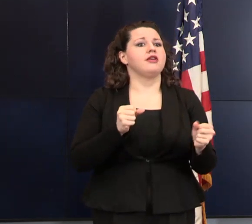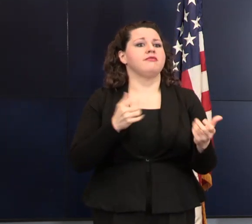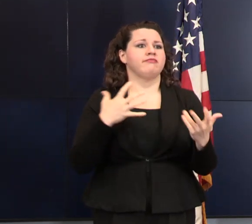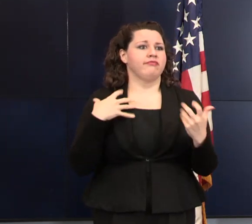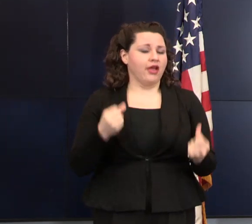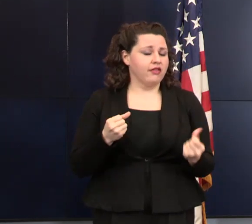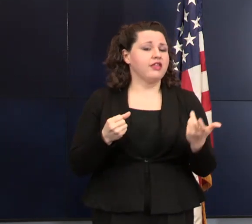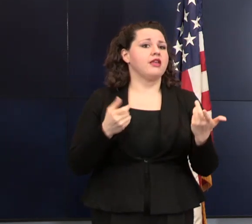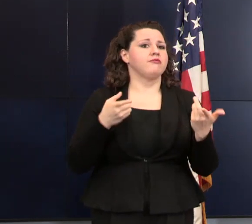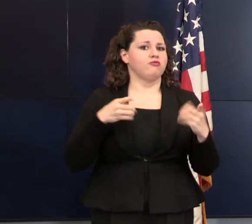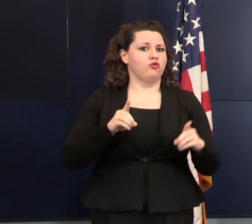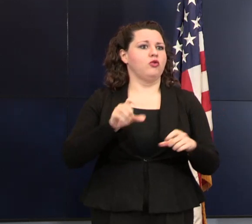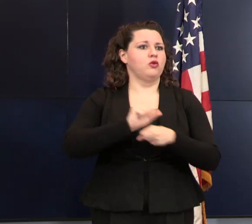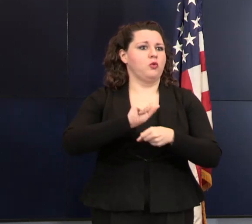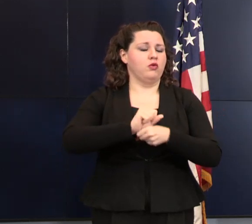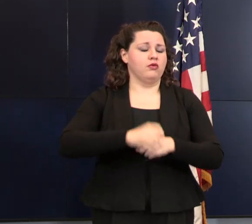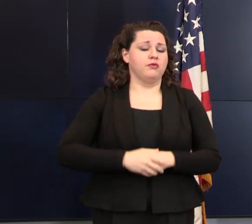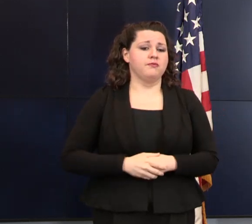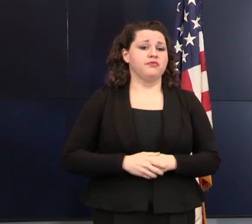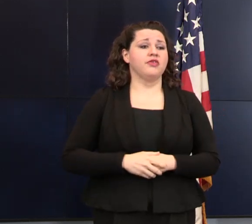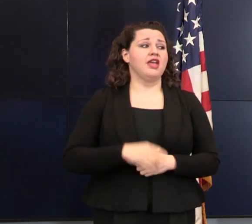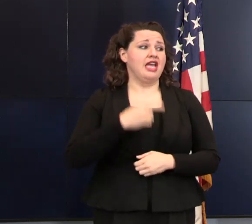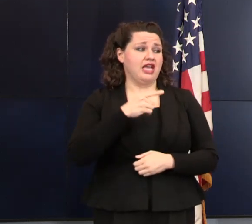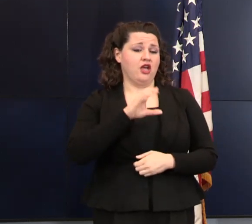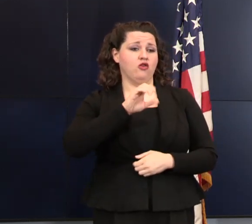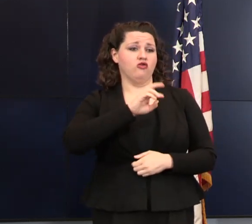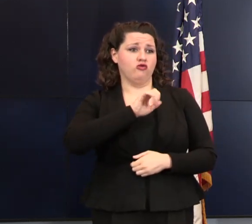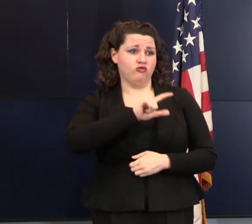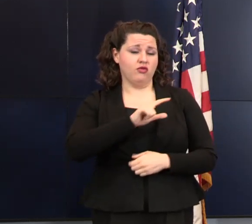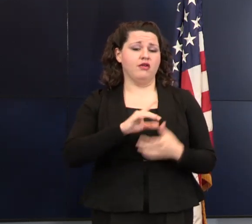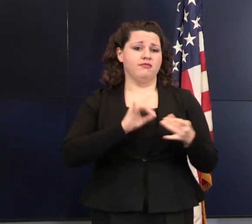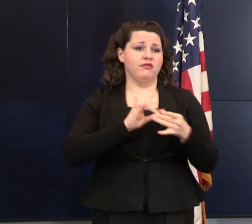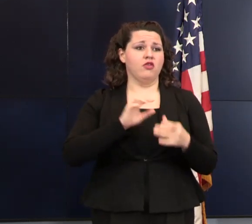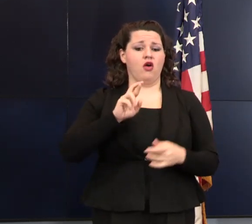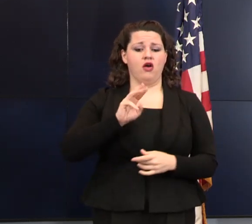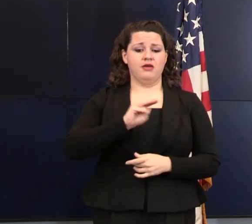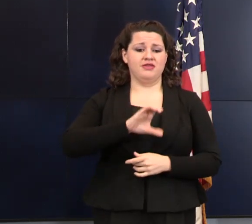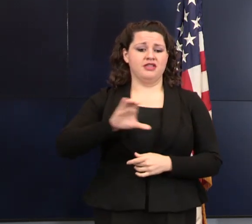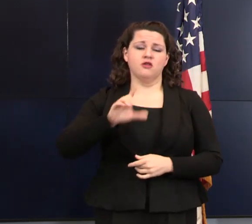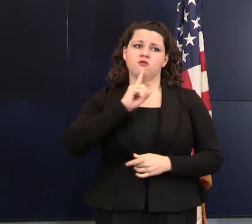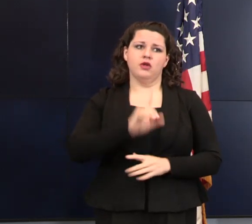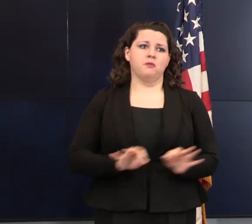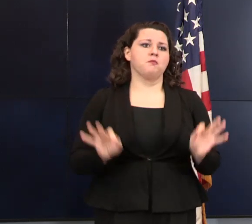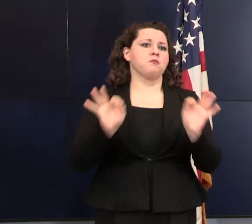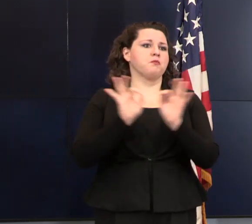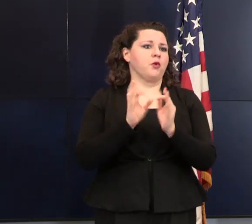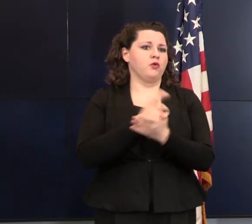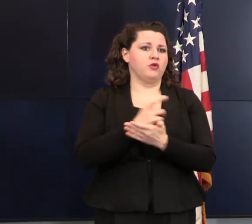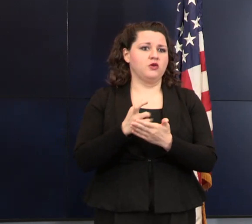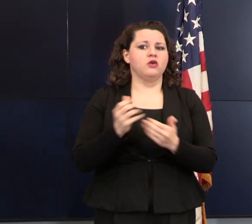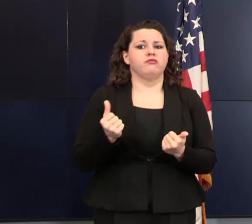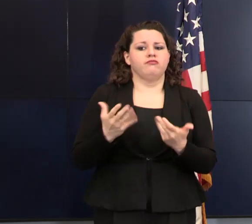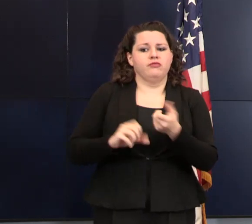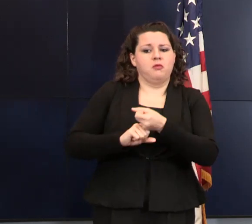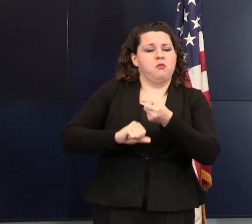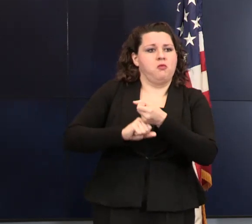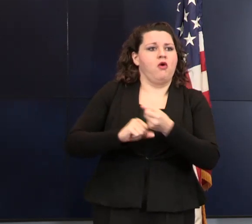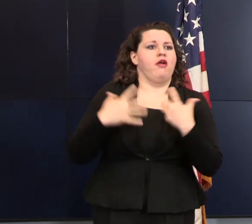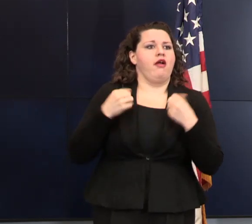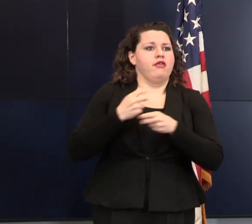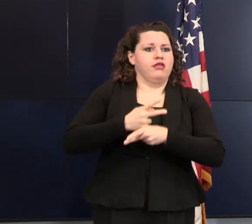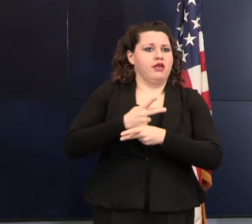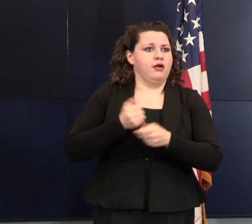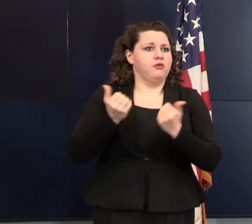crisis. As General Correll stated, the RMCCs are a critical resource to support healthcare providers at this time. Under